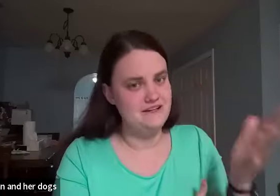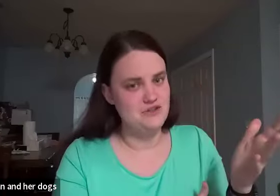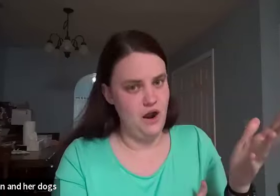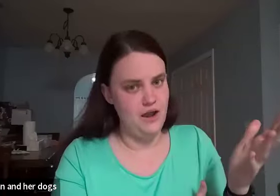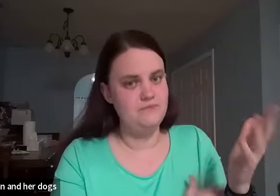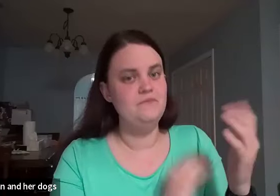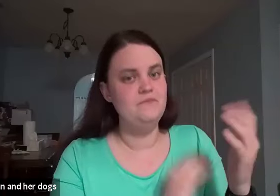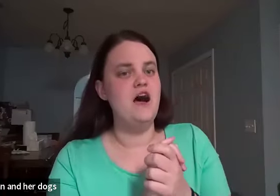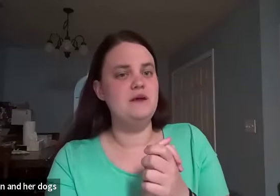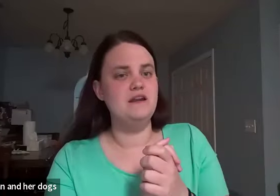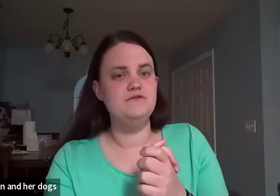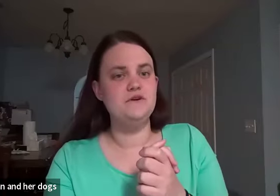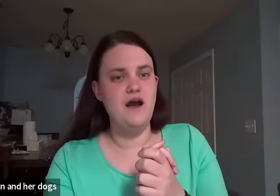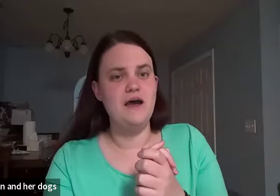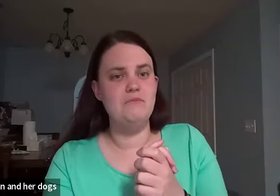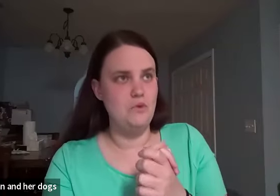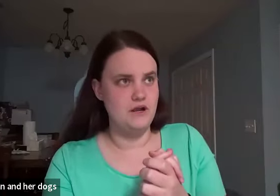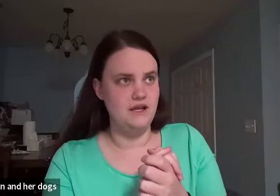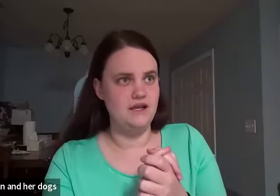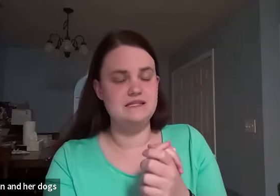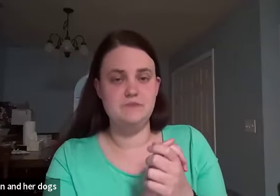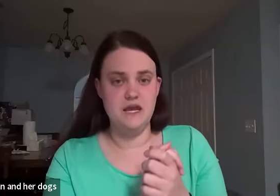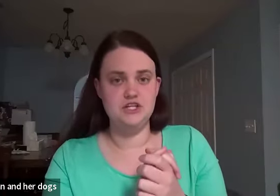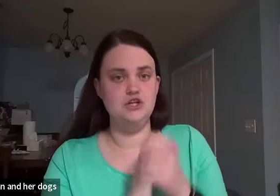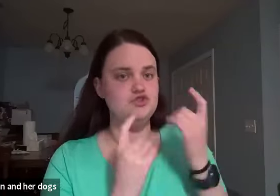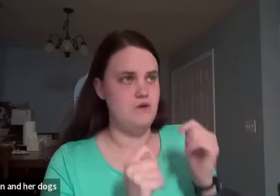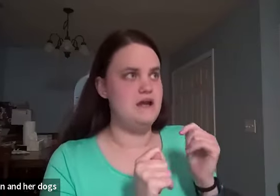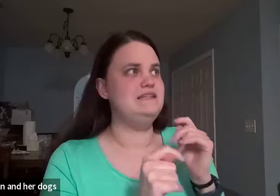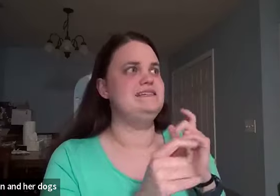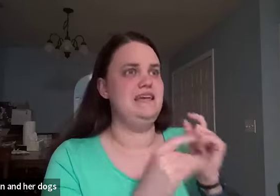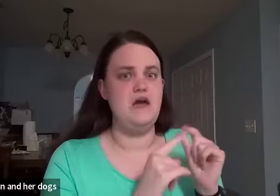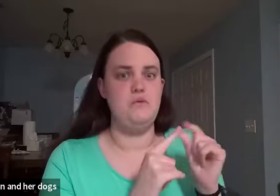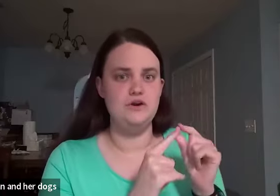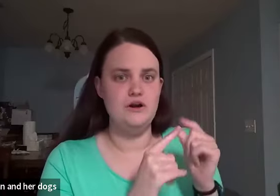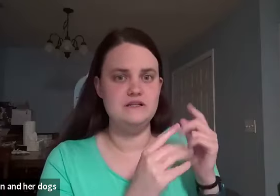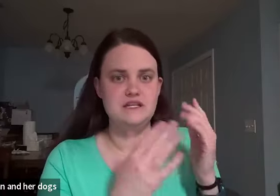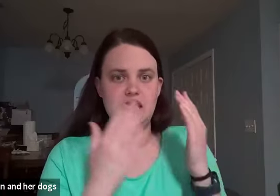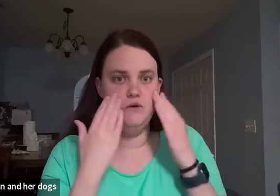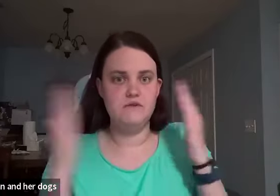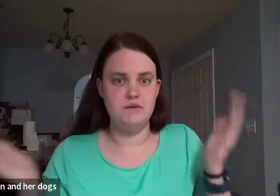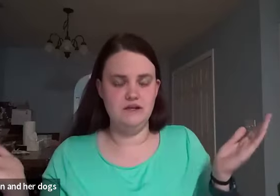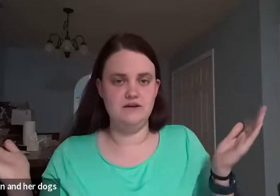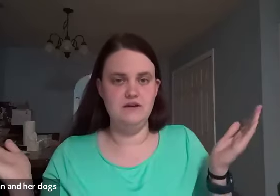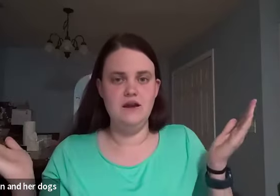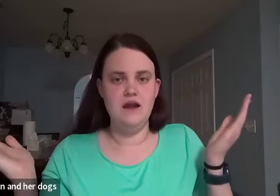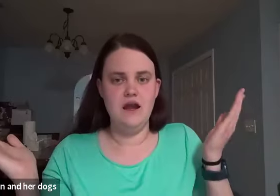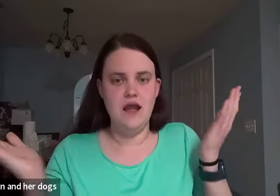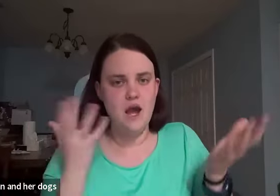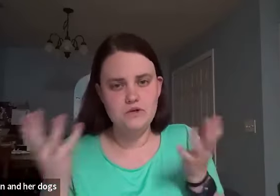thing to describe. And if you forgot morning in Spanish and you're trying to get that word across and you have no idea, how